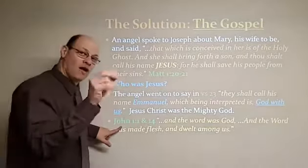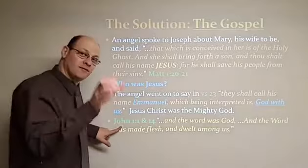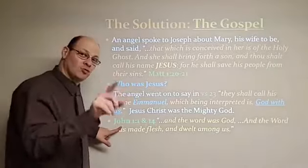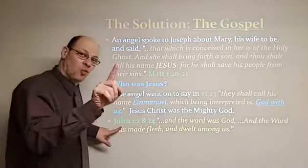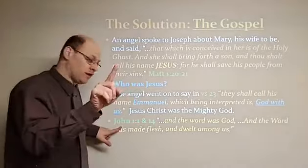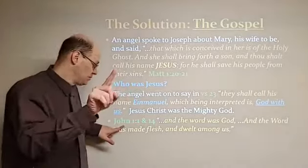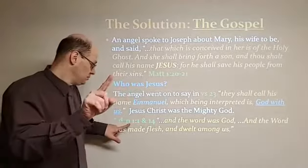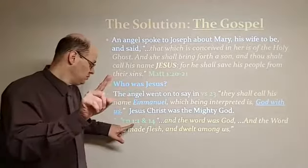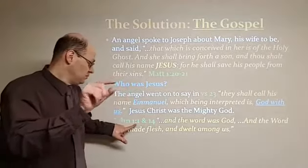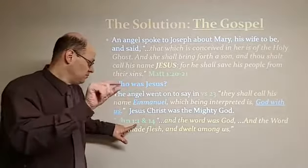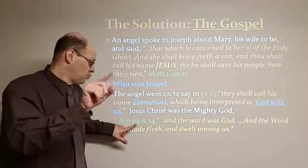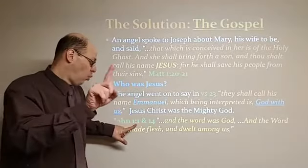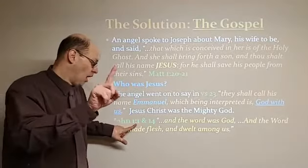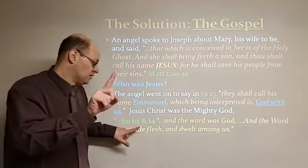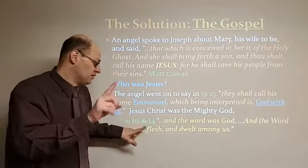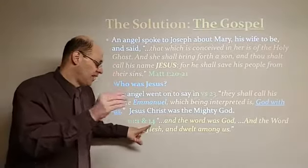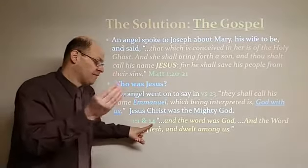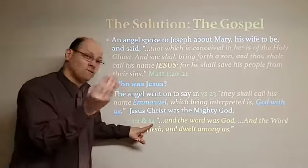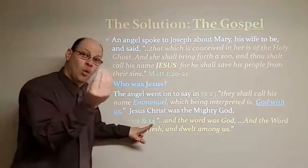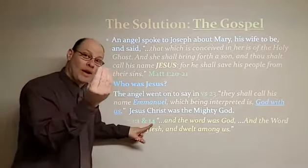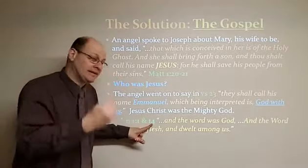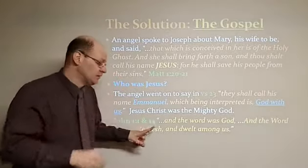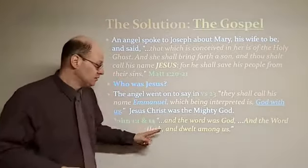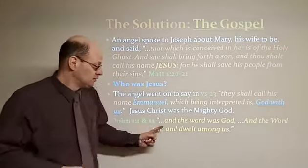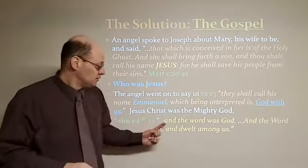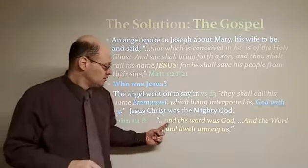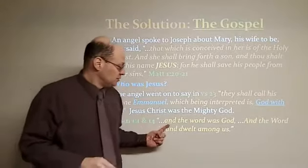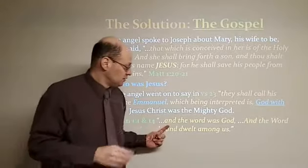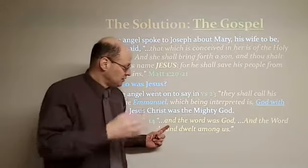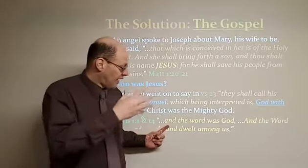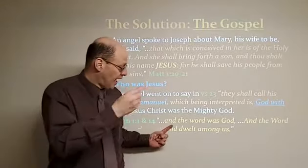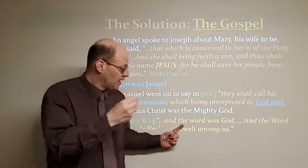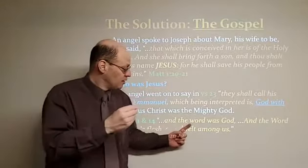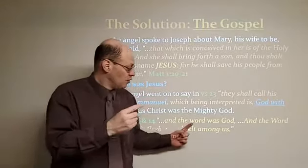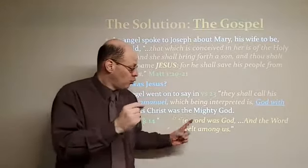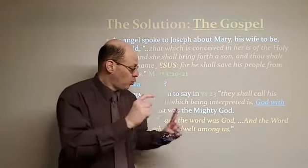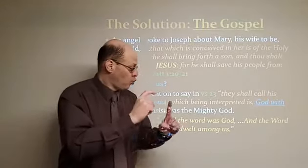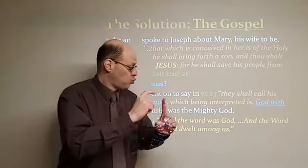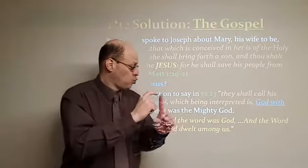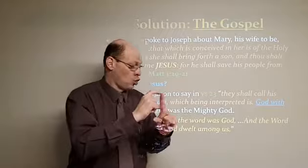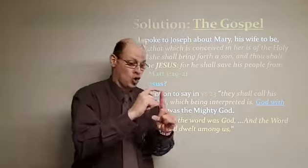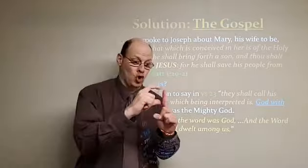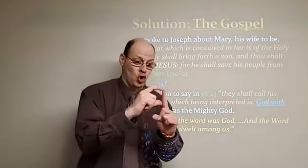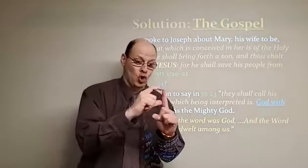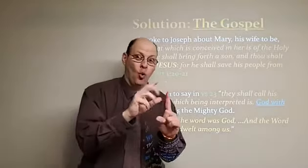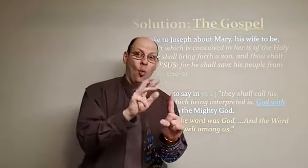we're going to move to John chapter 1 verse 1 and then we'll jump down to verse 14 it says and the word was God